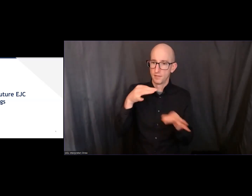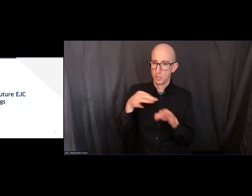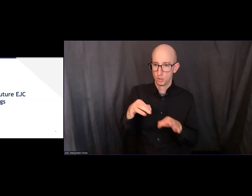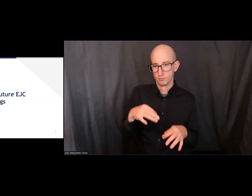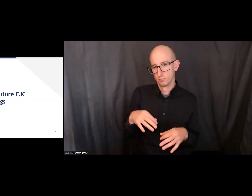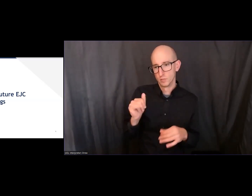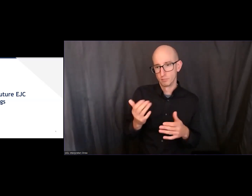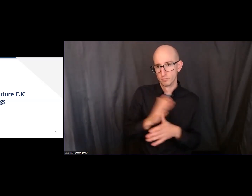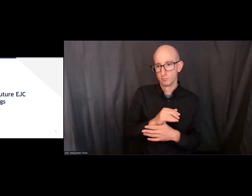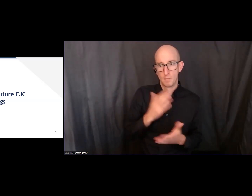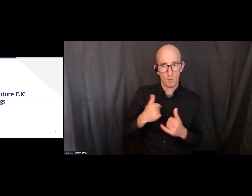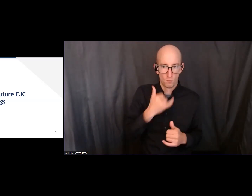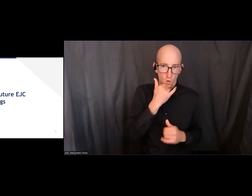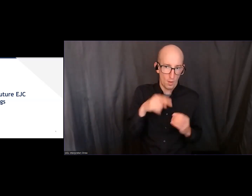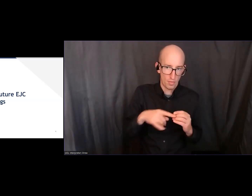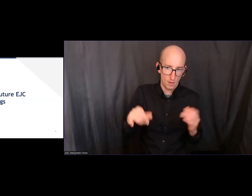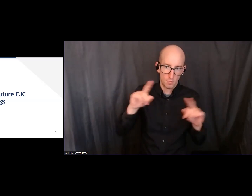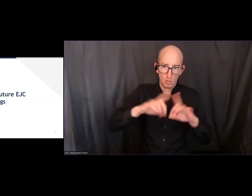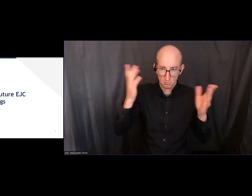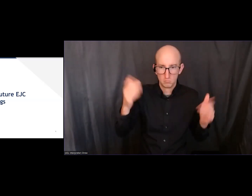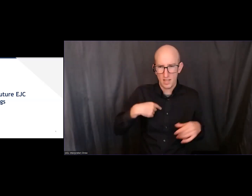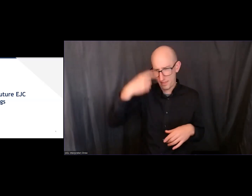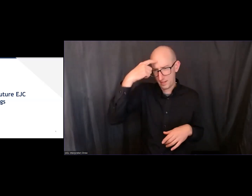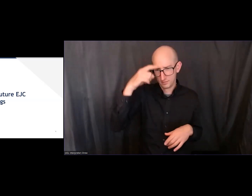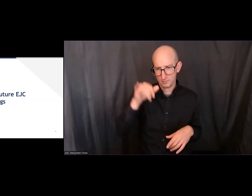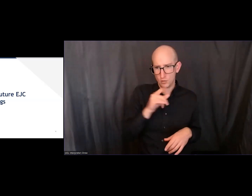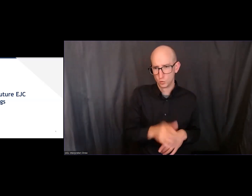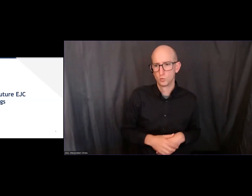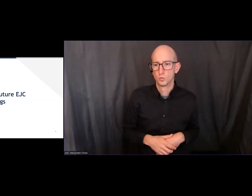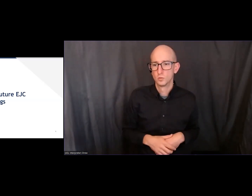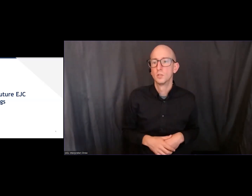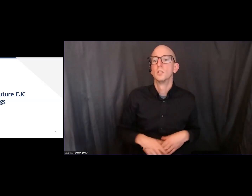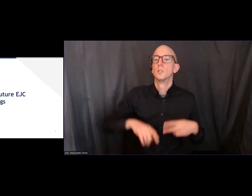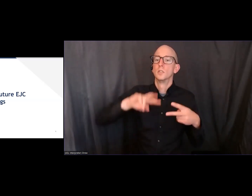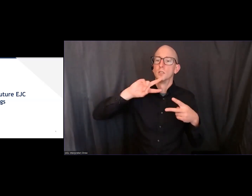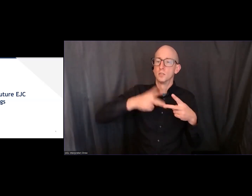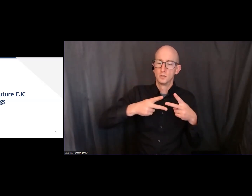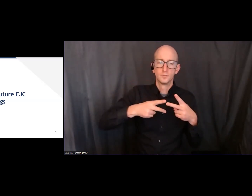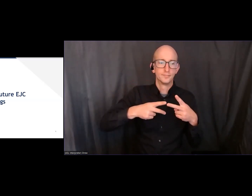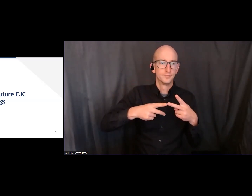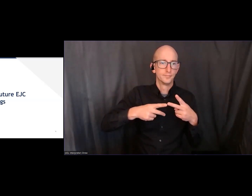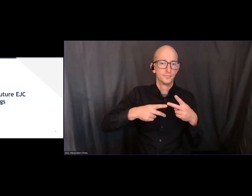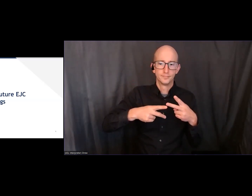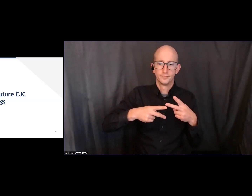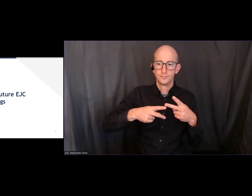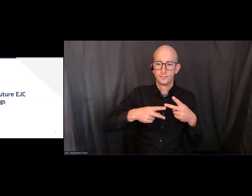I might be wrong about that, but I believe that's the case. The second piece is the